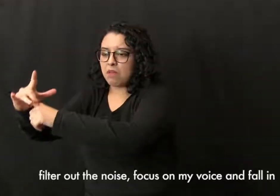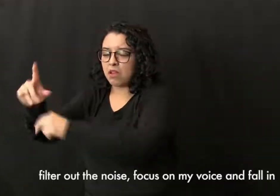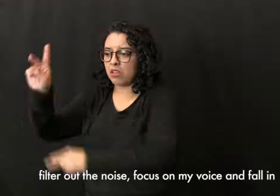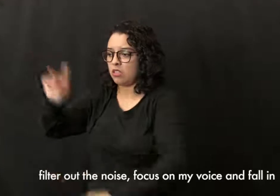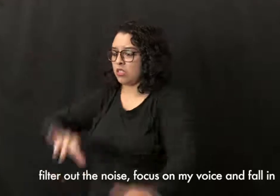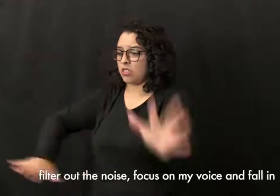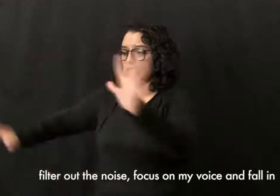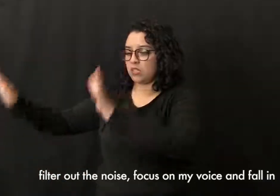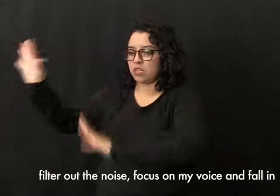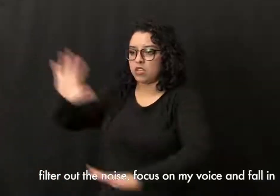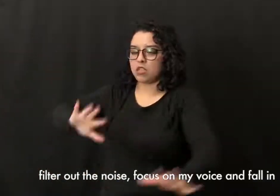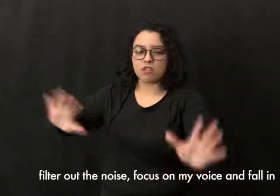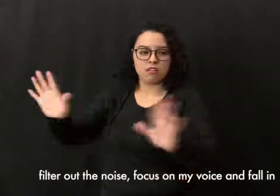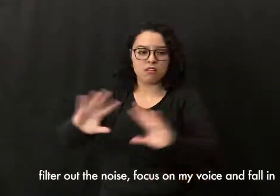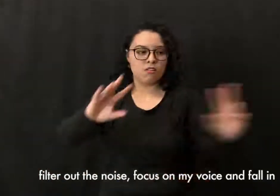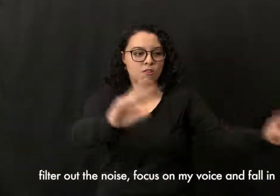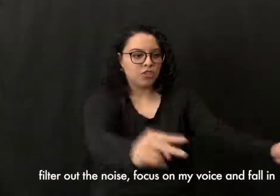noise, focus on my voice of falling